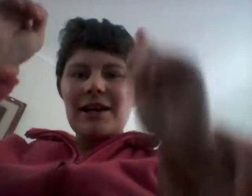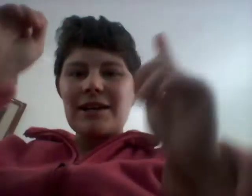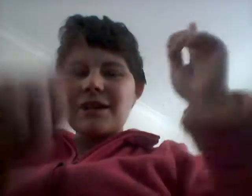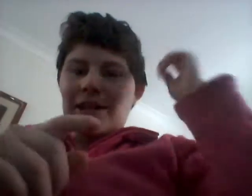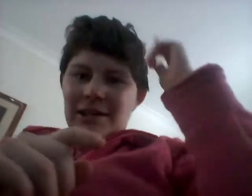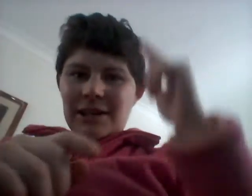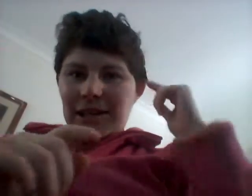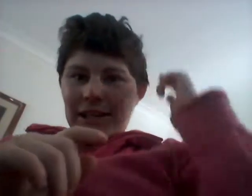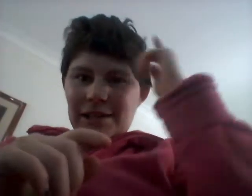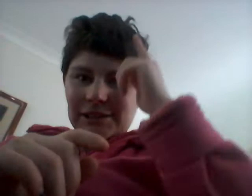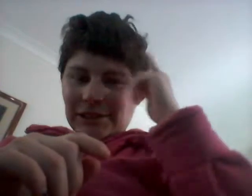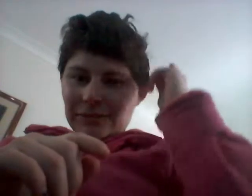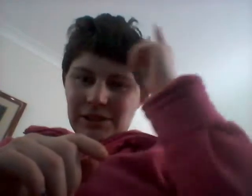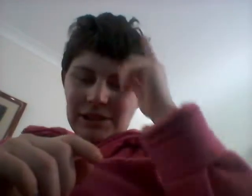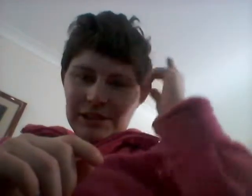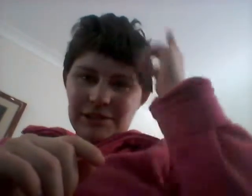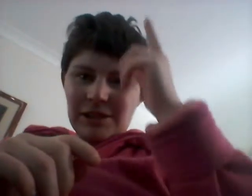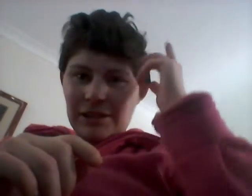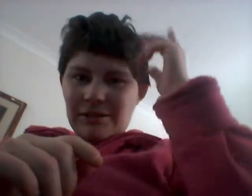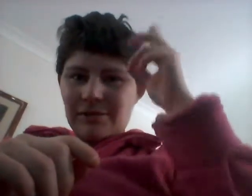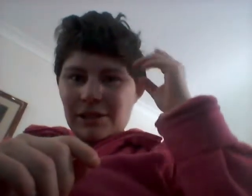star, how I wonder